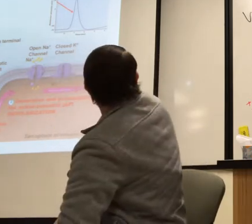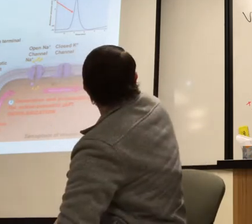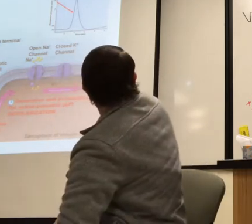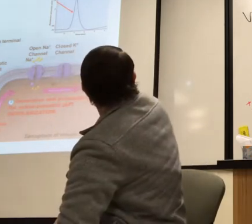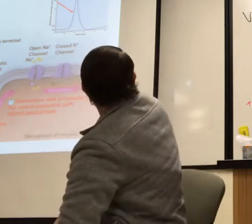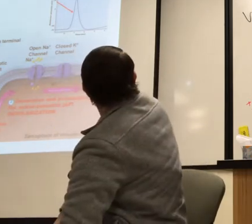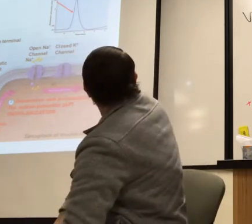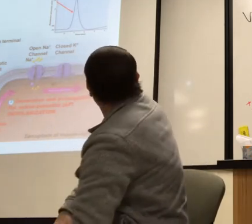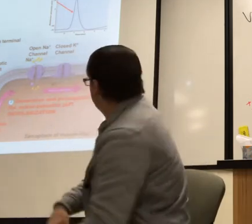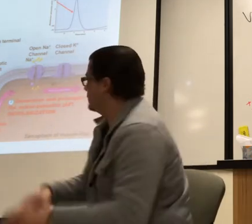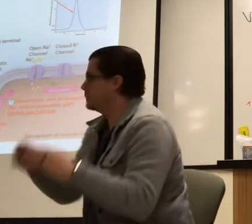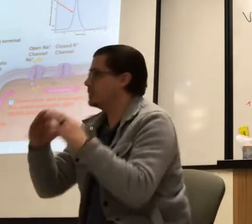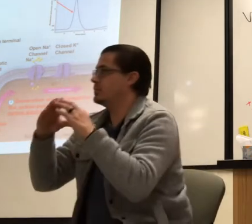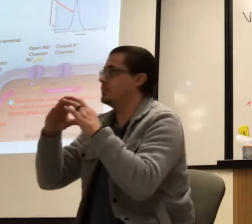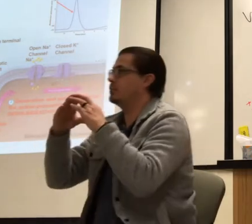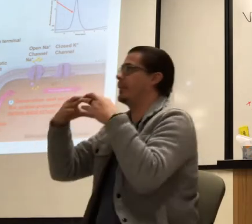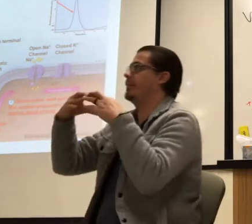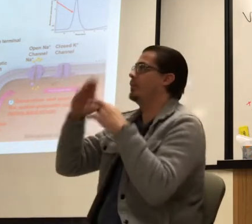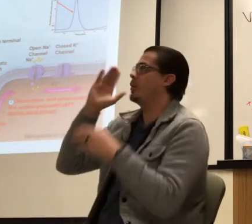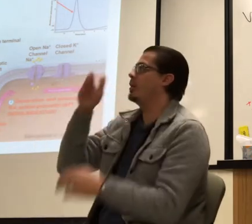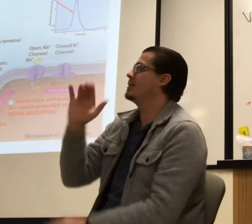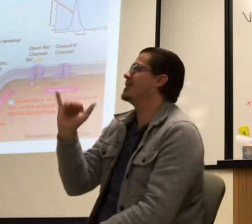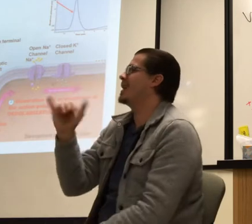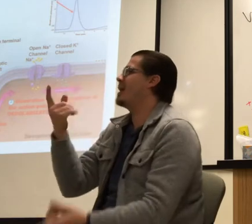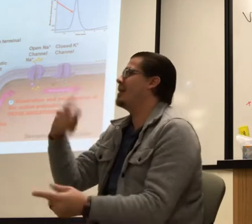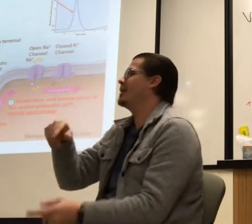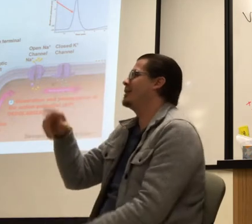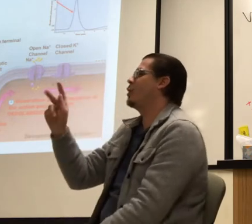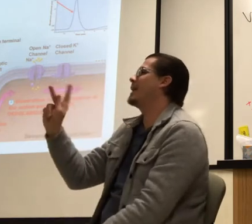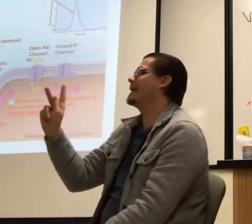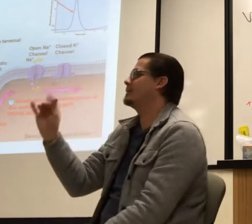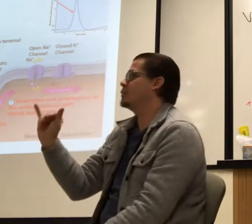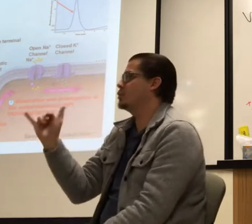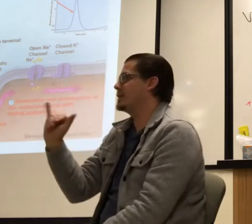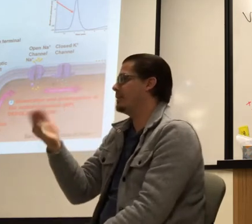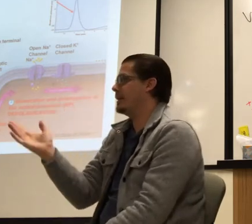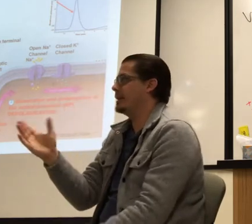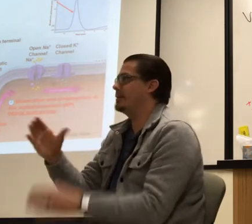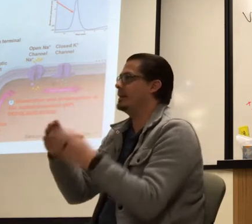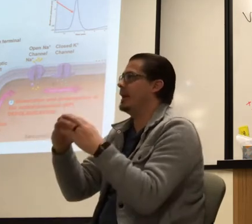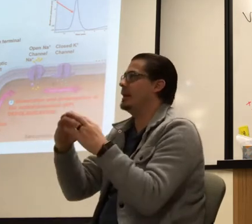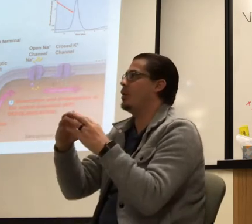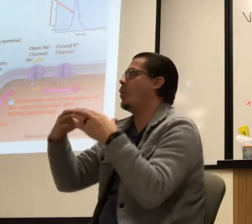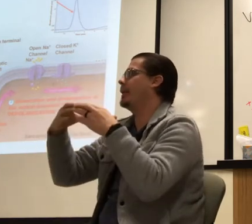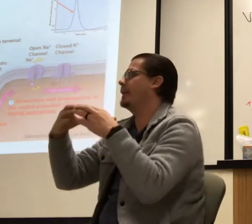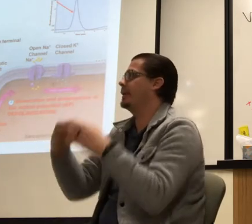And the same thing will happen to potassium too. The gates will swing open.